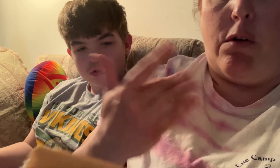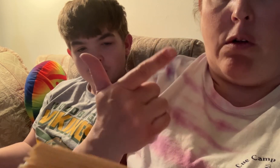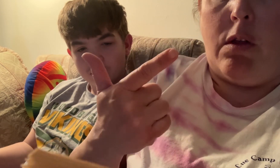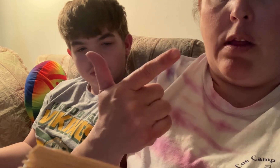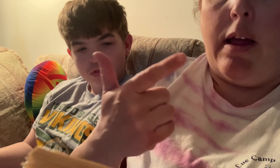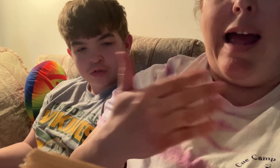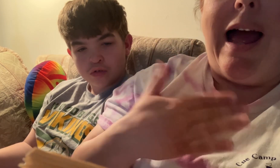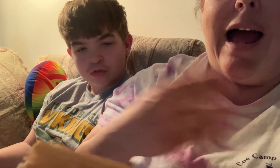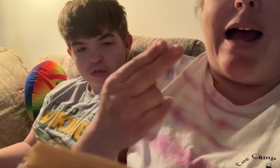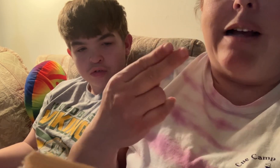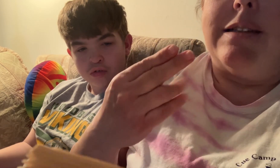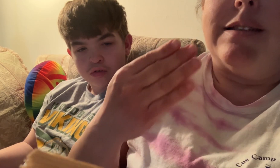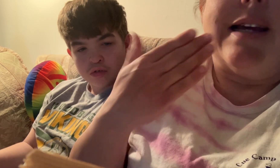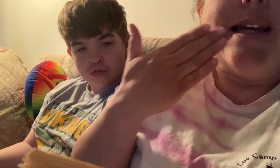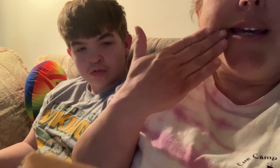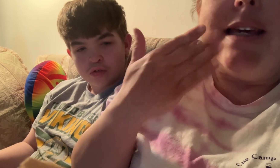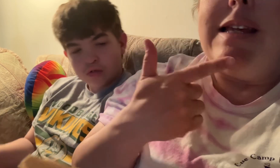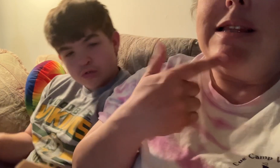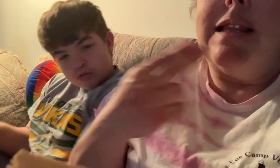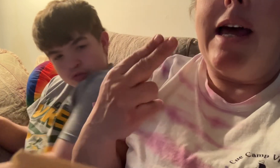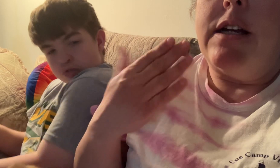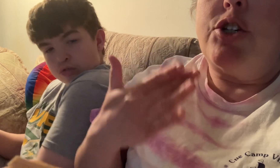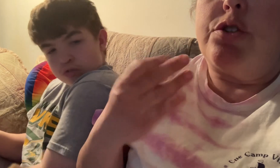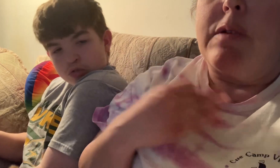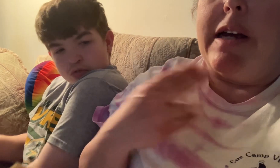powerful as electric